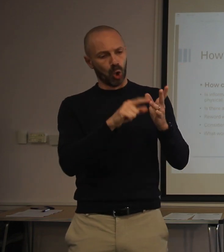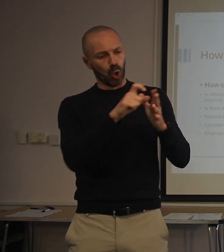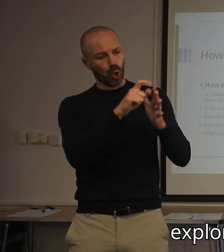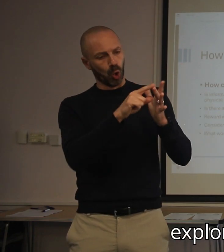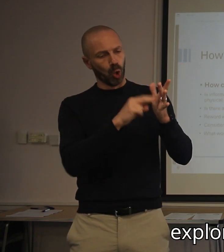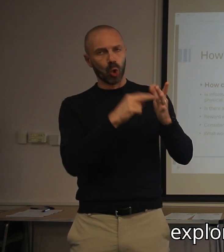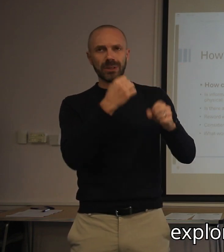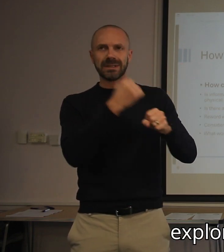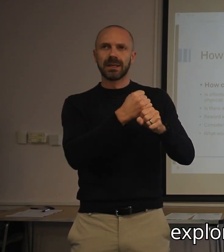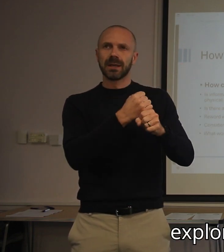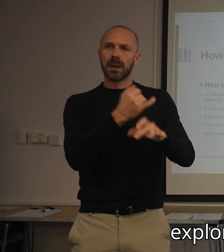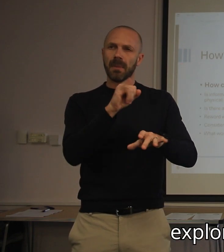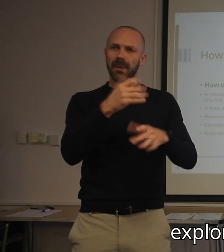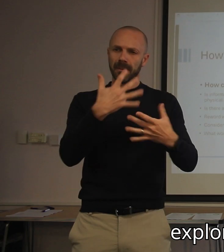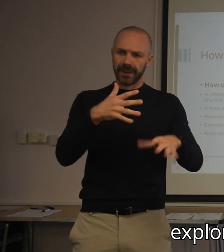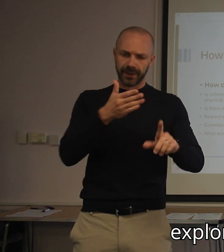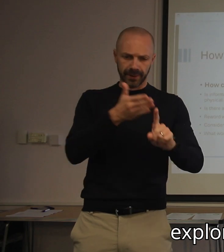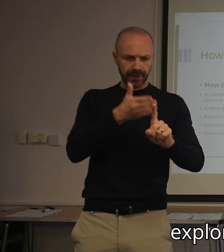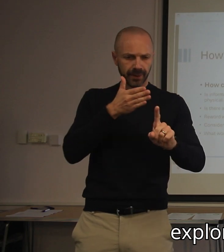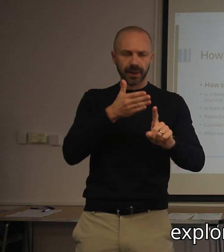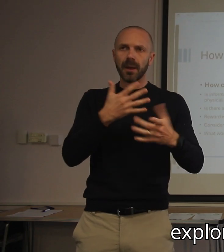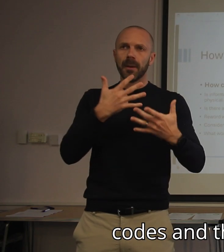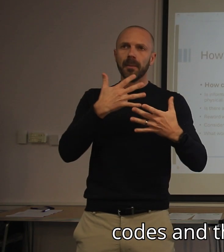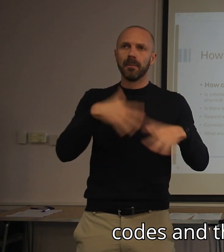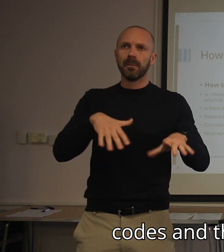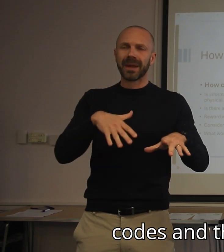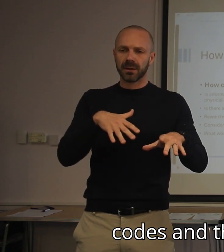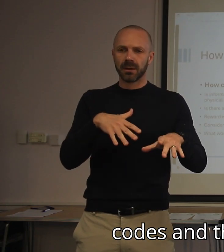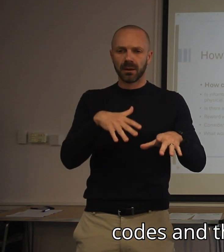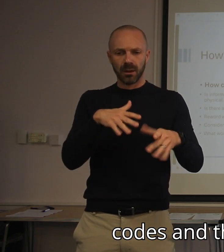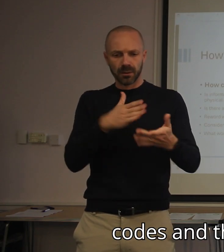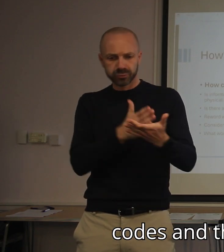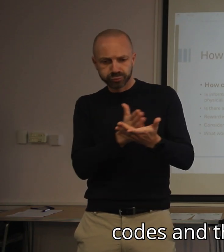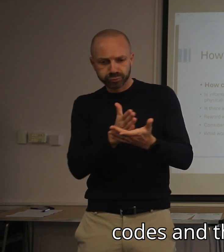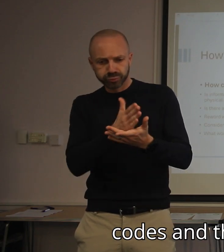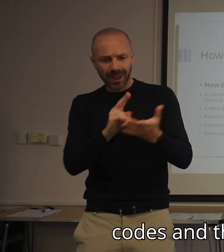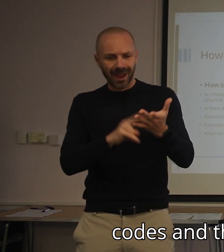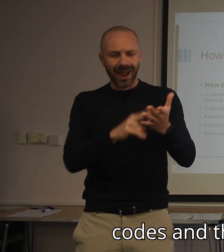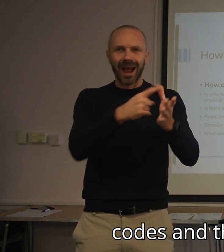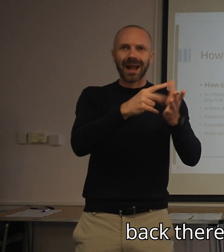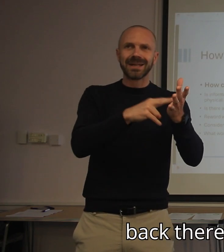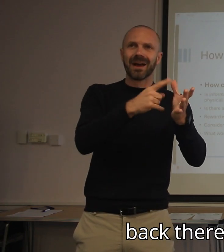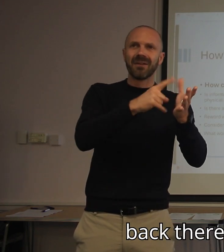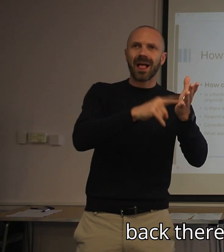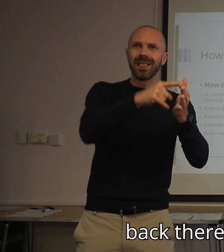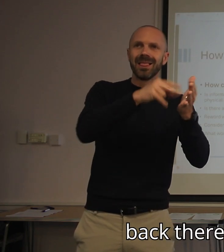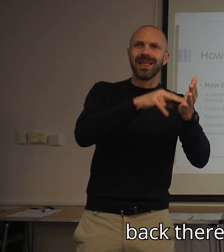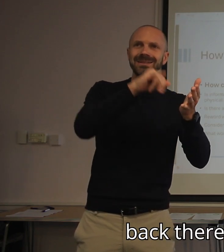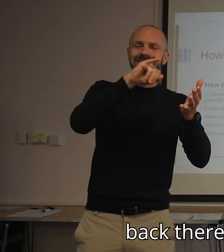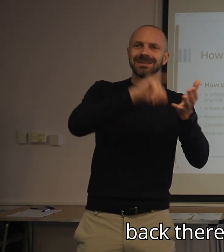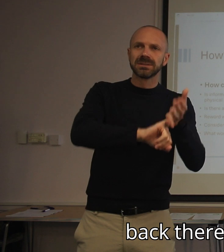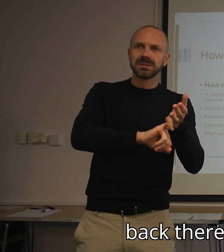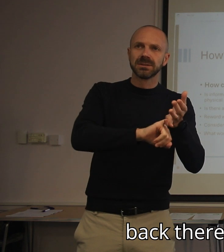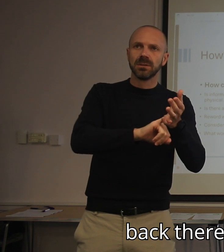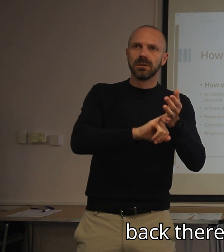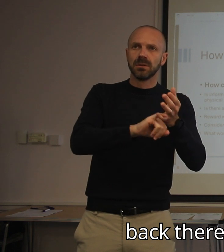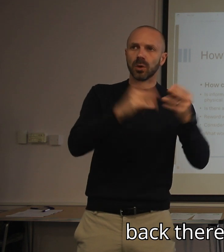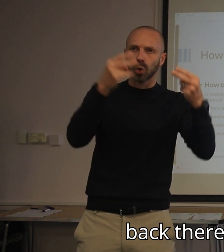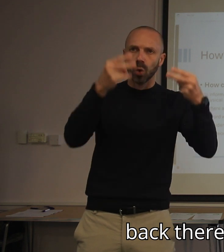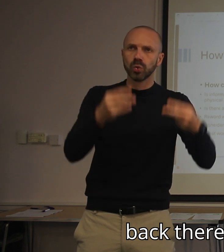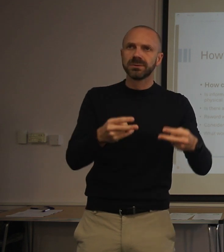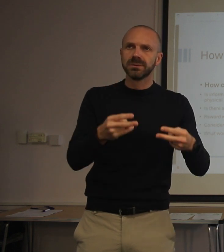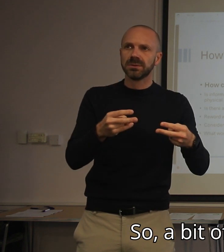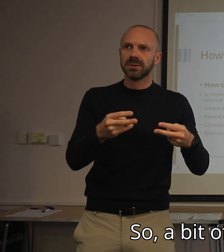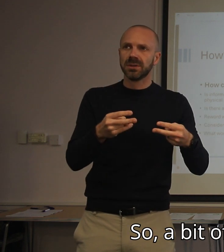started exploring use of Navilen's codes, and there's a wee display up the back there, up the